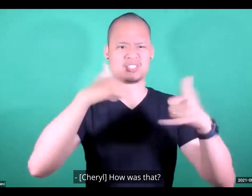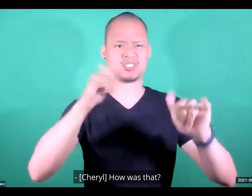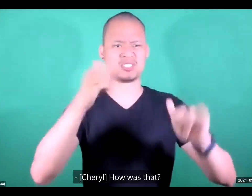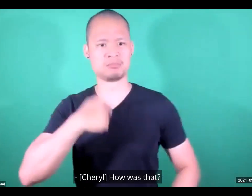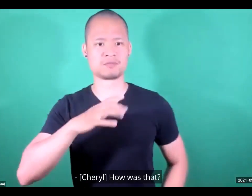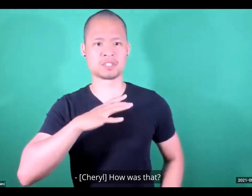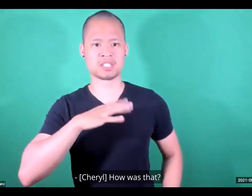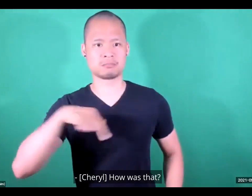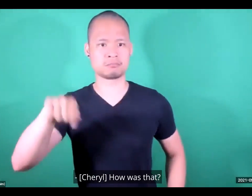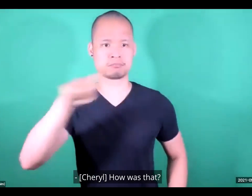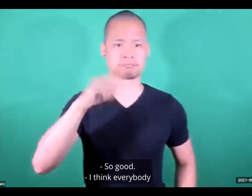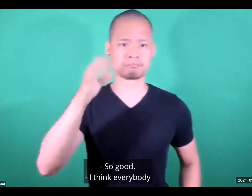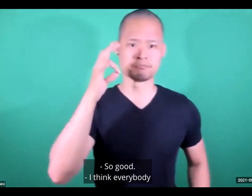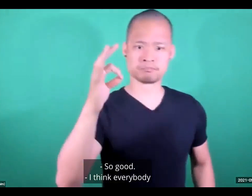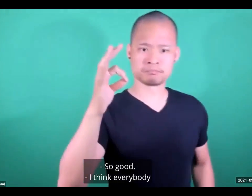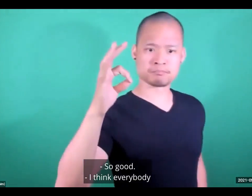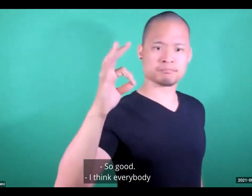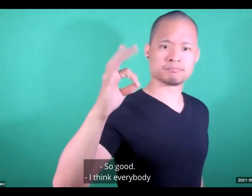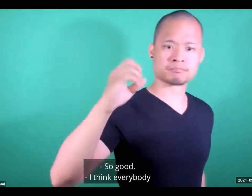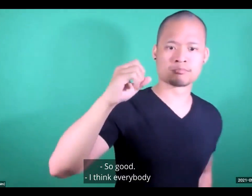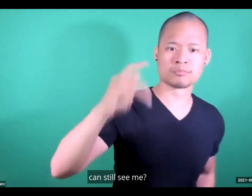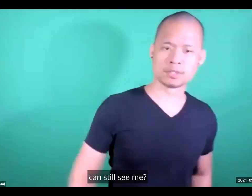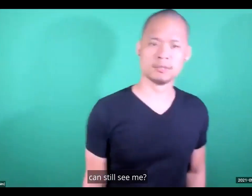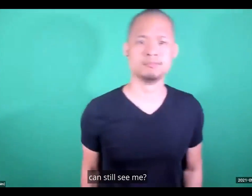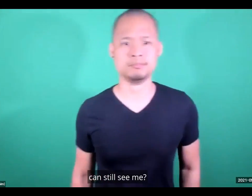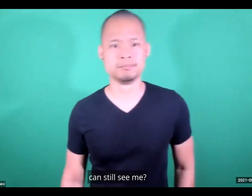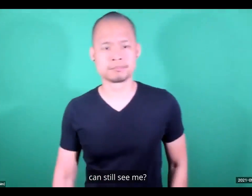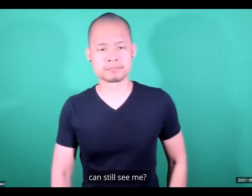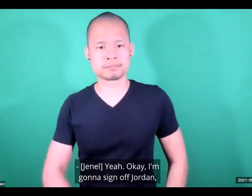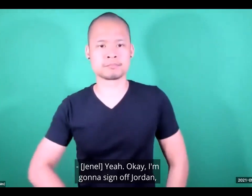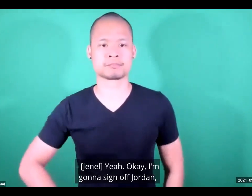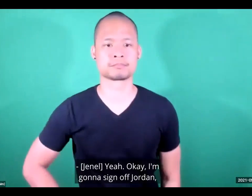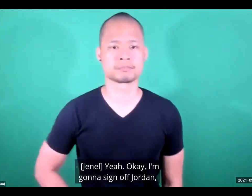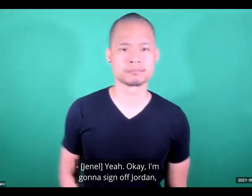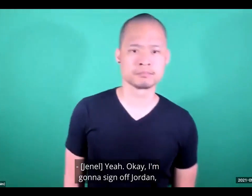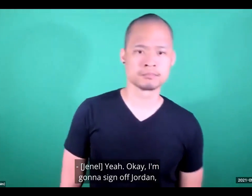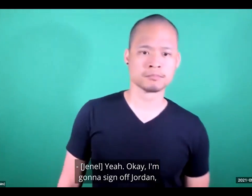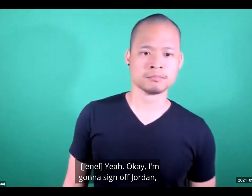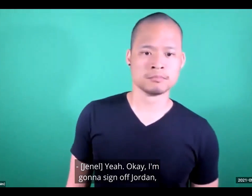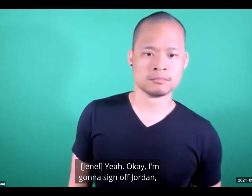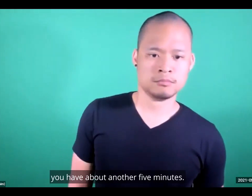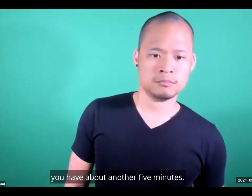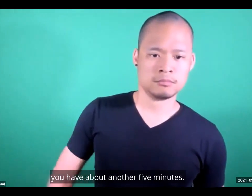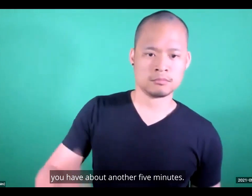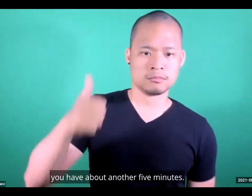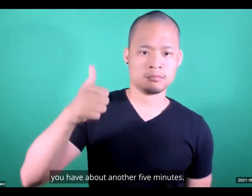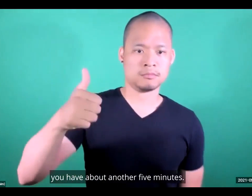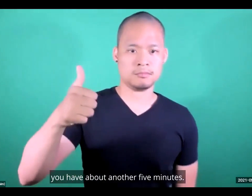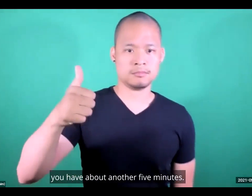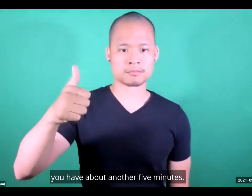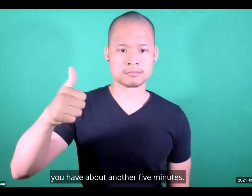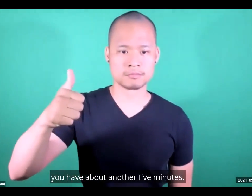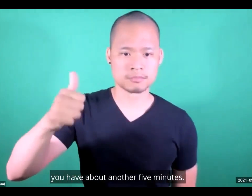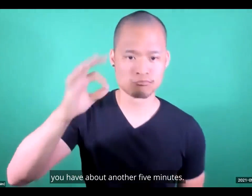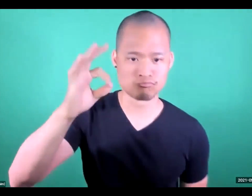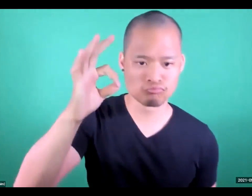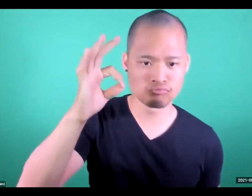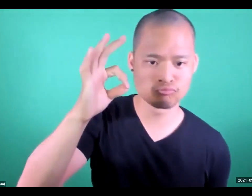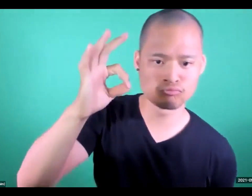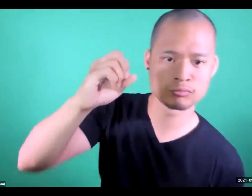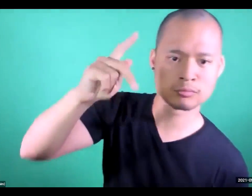Okay. How was that? I think still good. Everybody can still see me. Yes. Okay. I'm going to sign off, Jordan. You have about another 5 minutes.